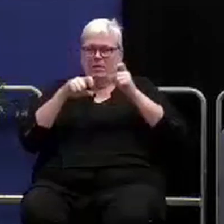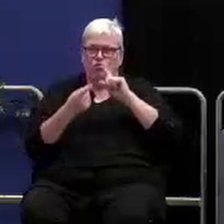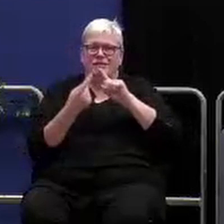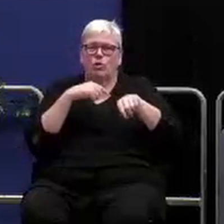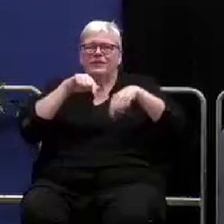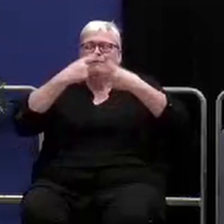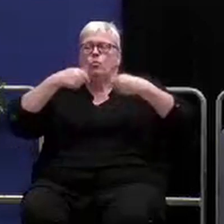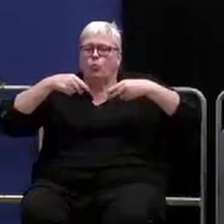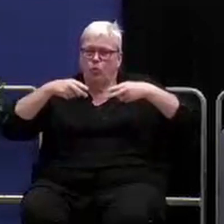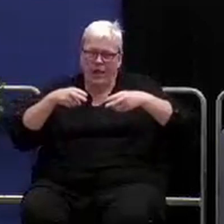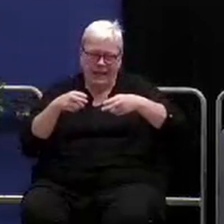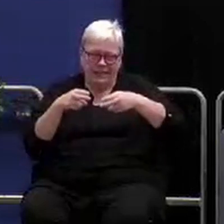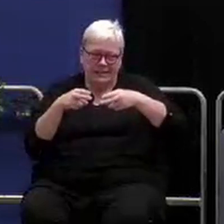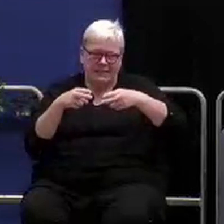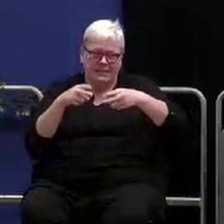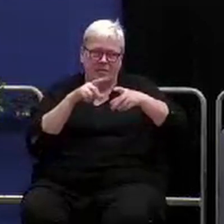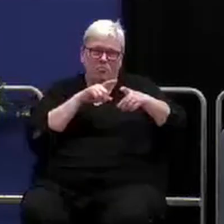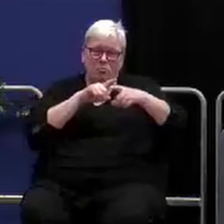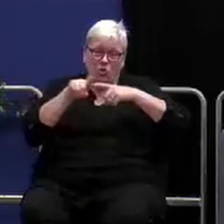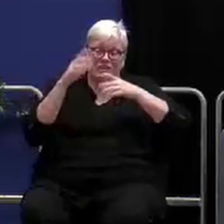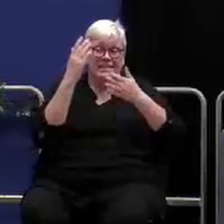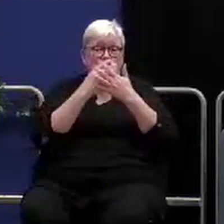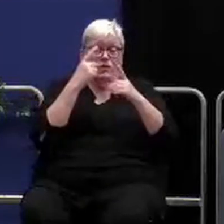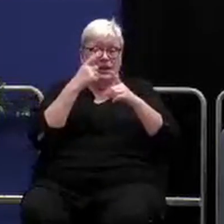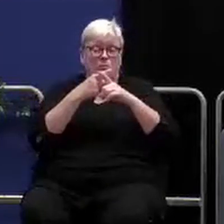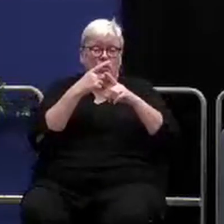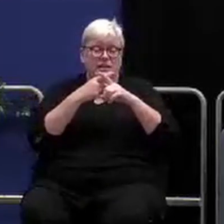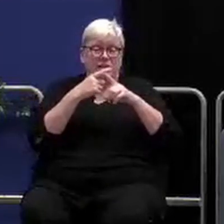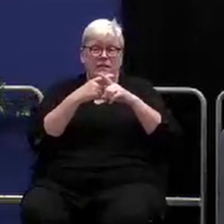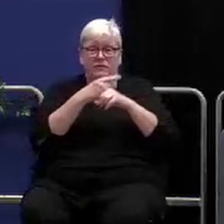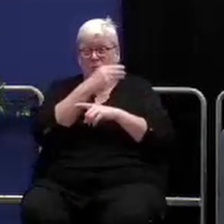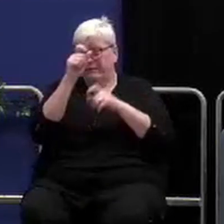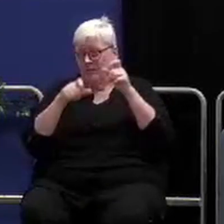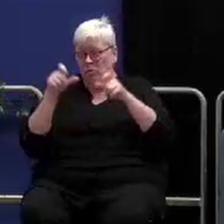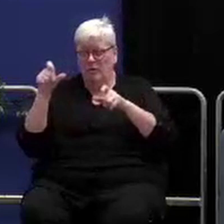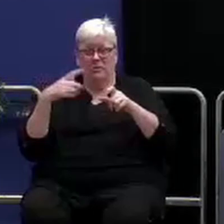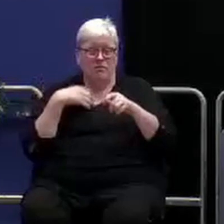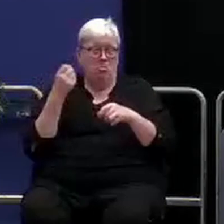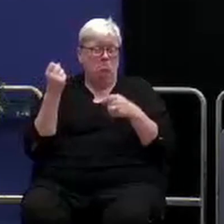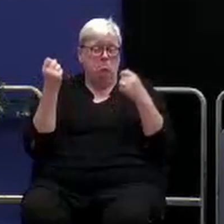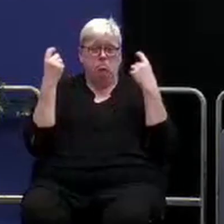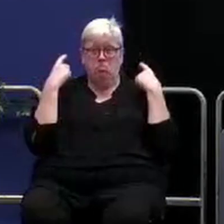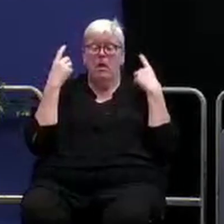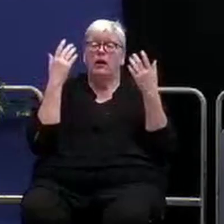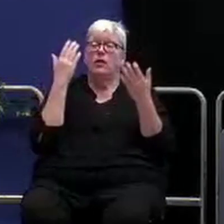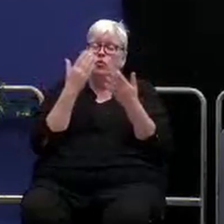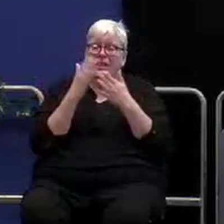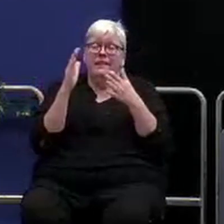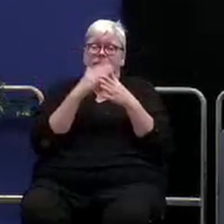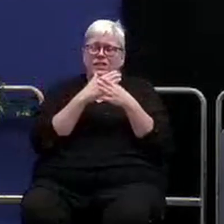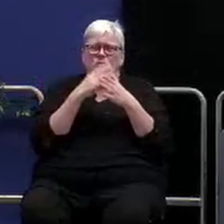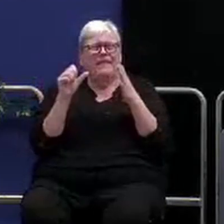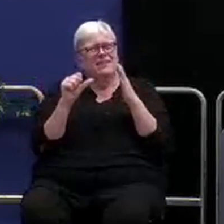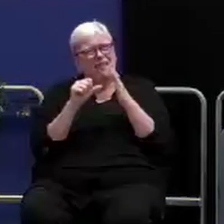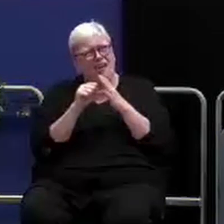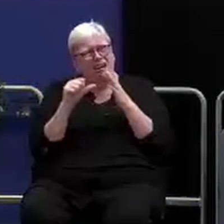And mostly it was really positive for my novel, but there were a few people that didn't get it. And for the first one, that's always quite hard. You want